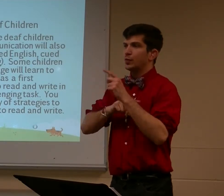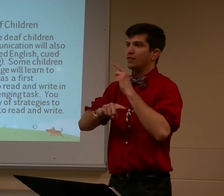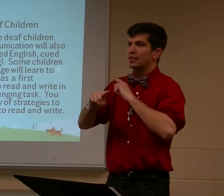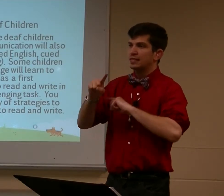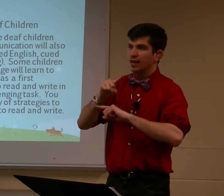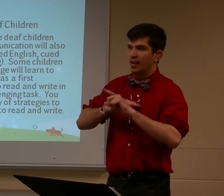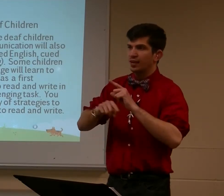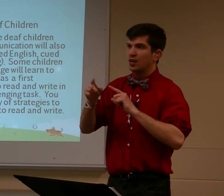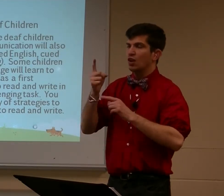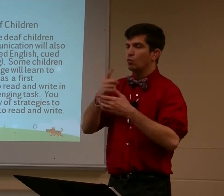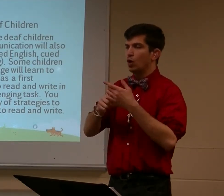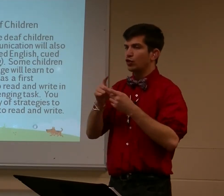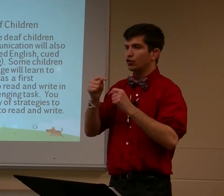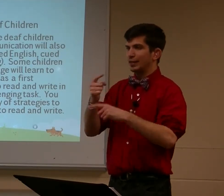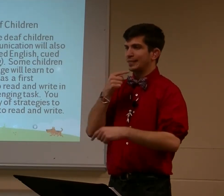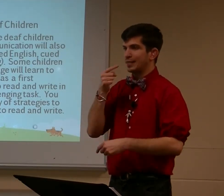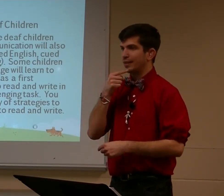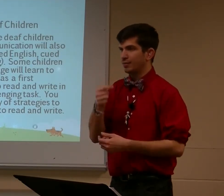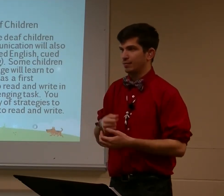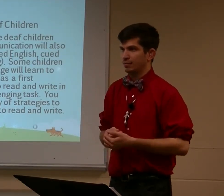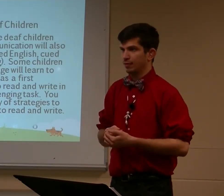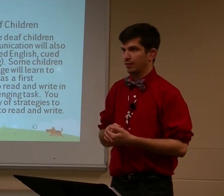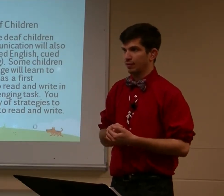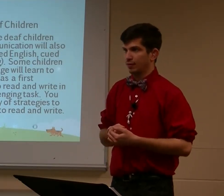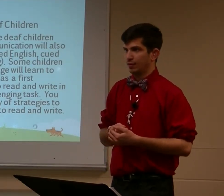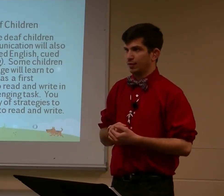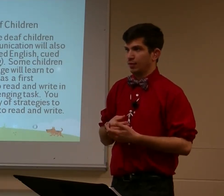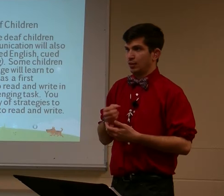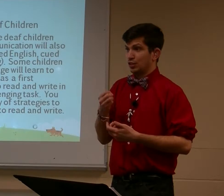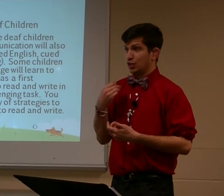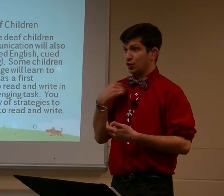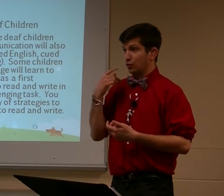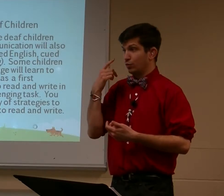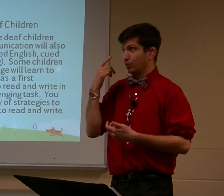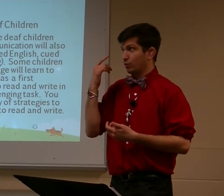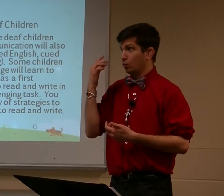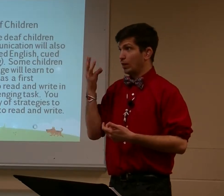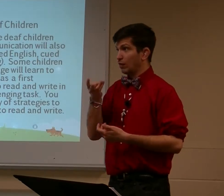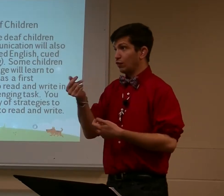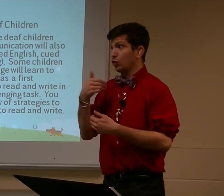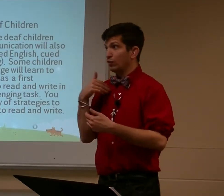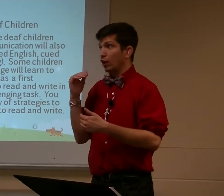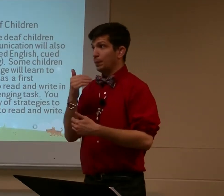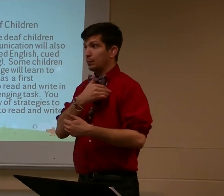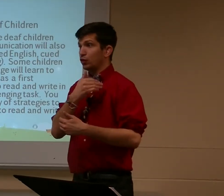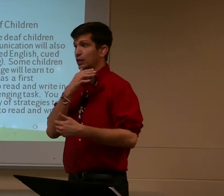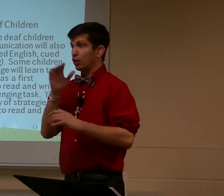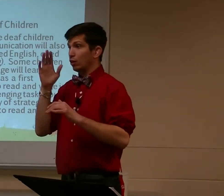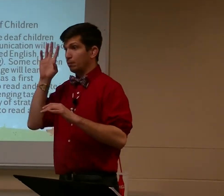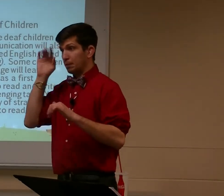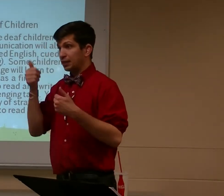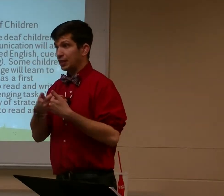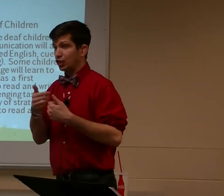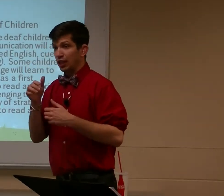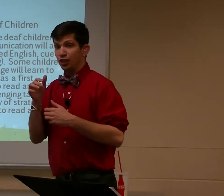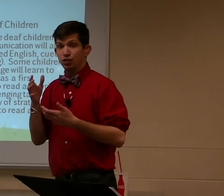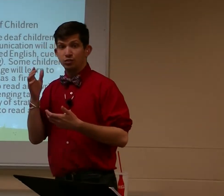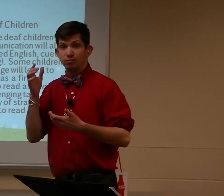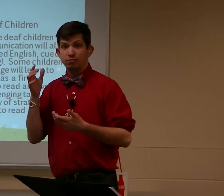have to sign of what they're trying to say. So we have a few of our members that are mentally challenged,